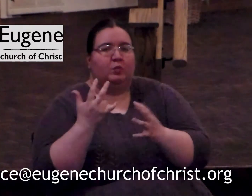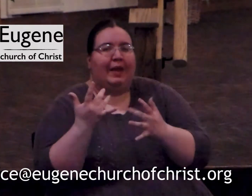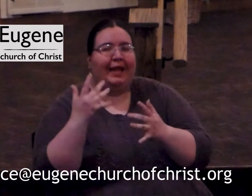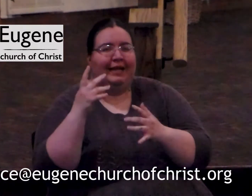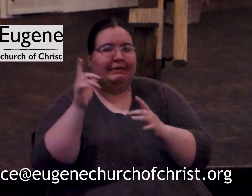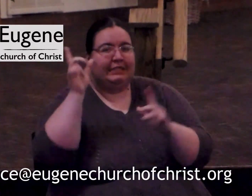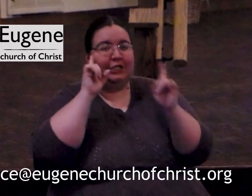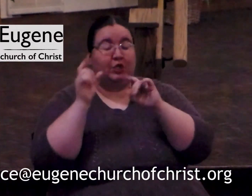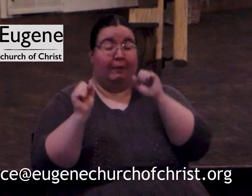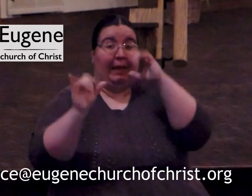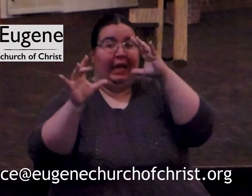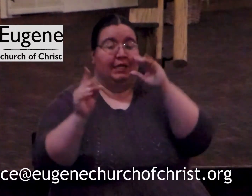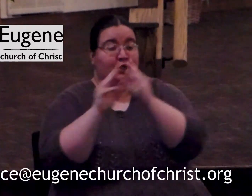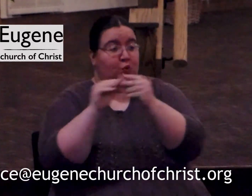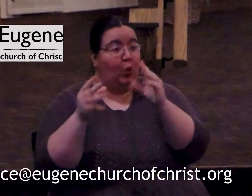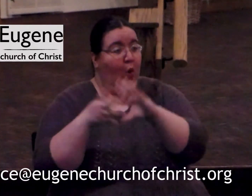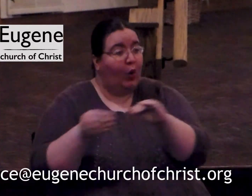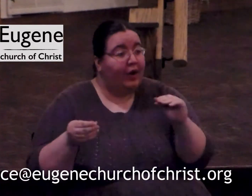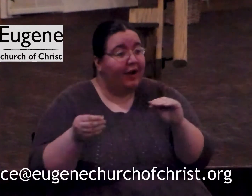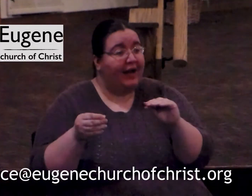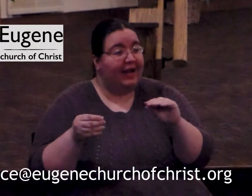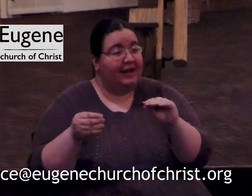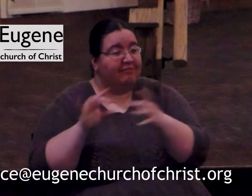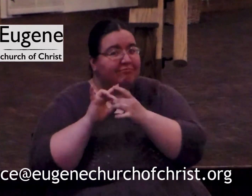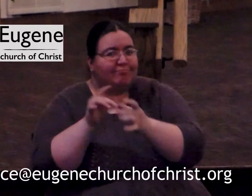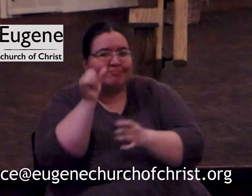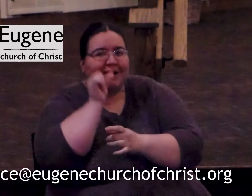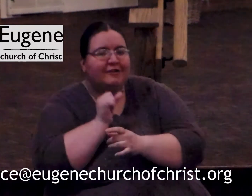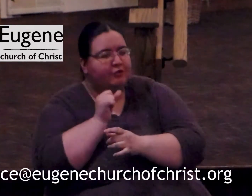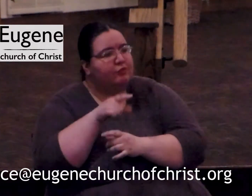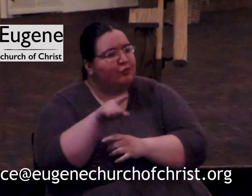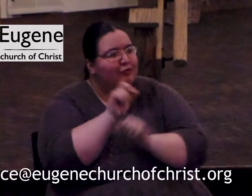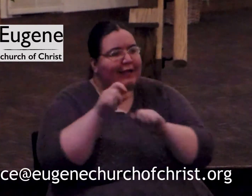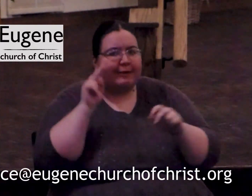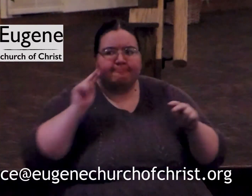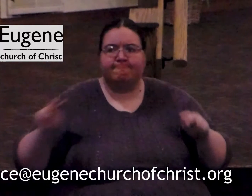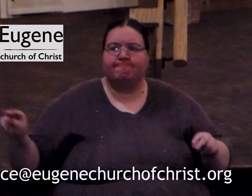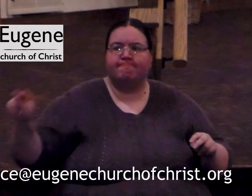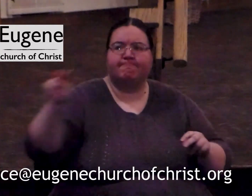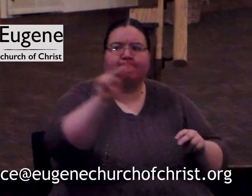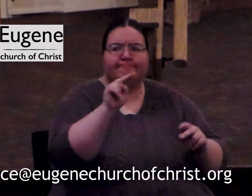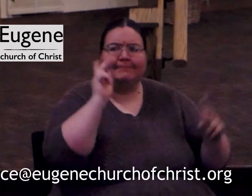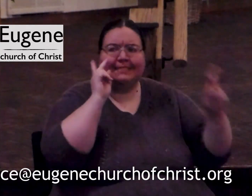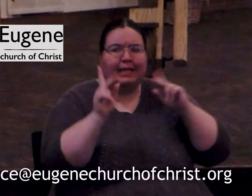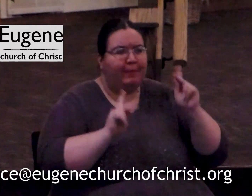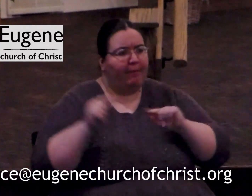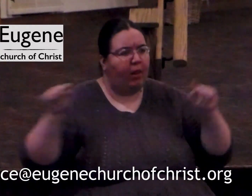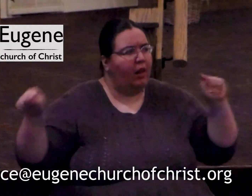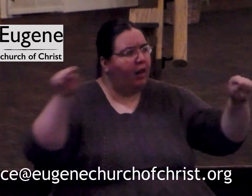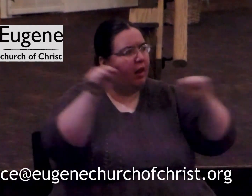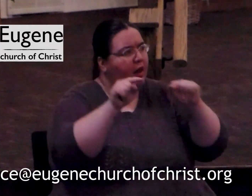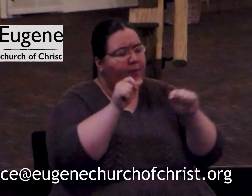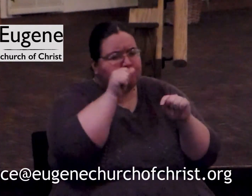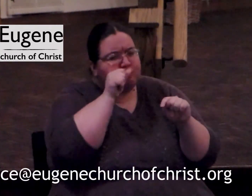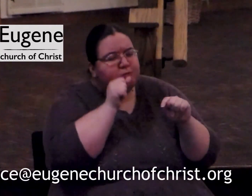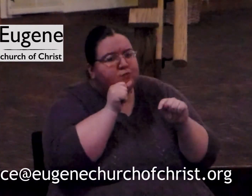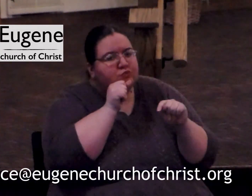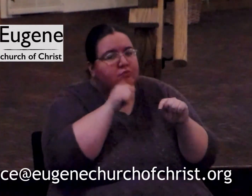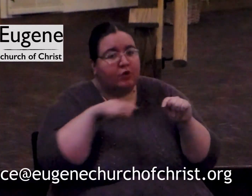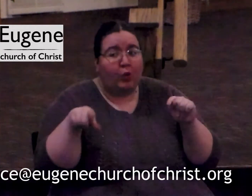now. We don't need to wait for incredible stories of patience because you can look all around you and see incredible stories of